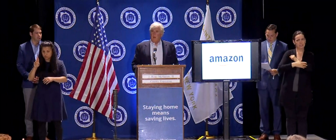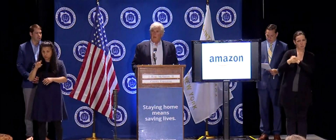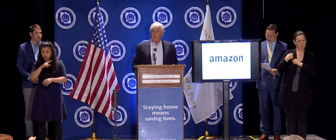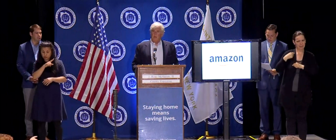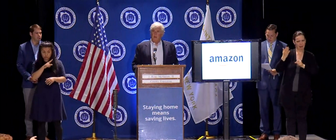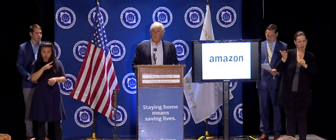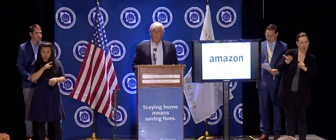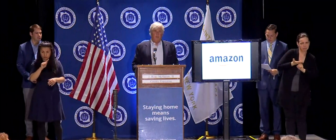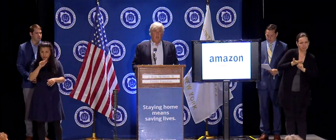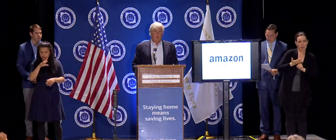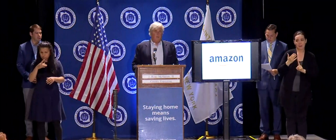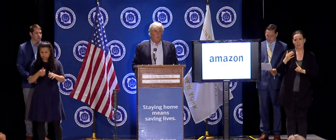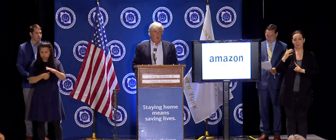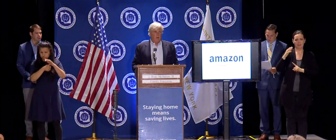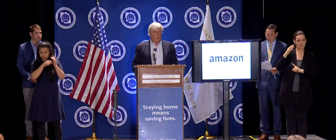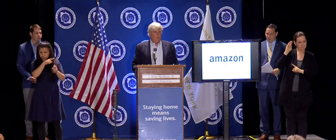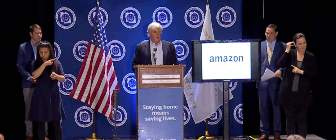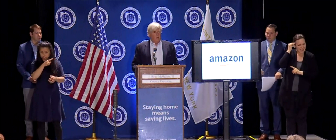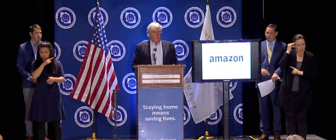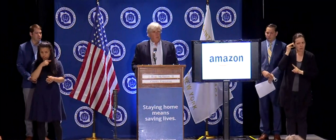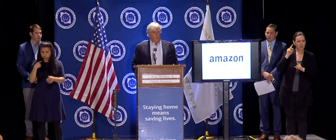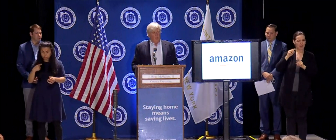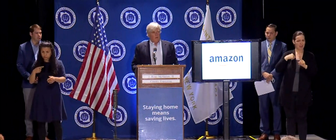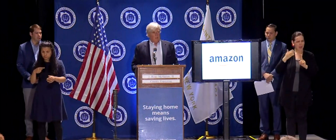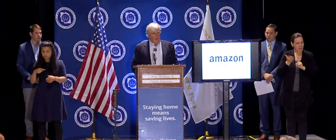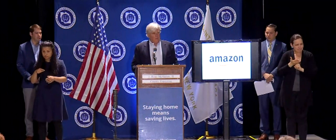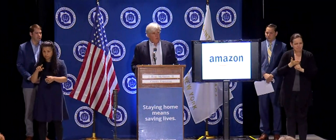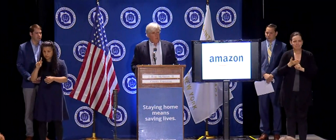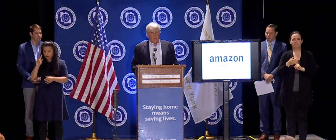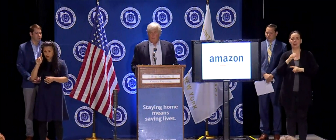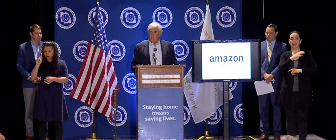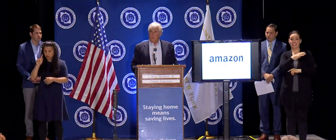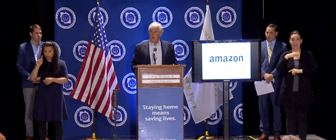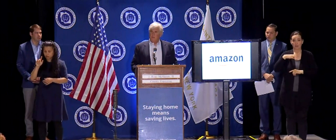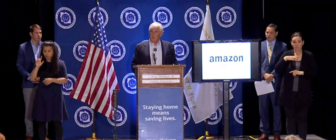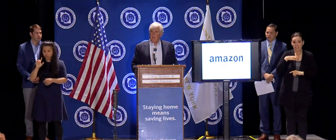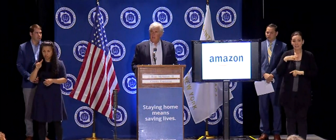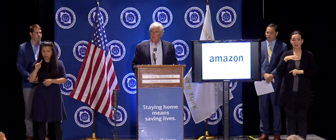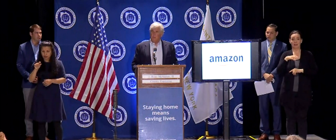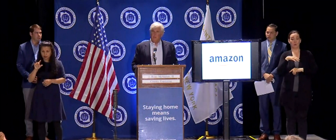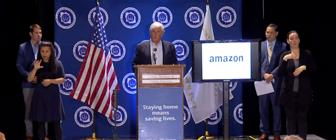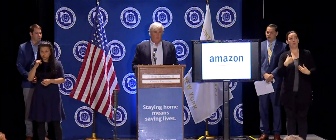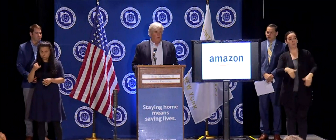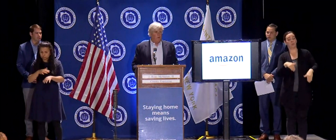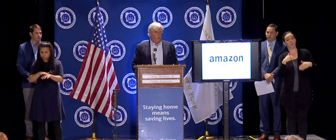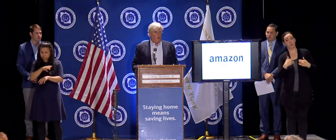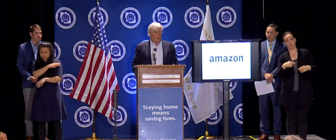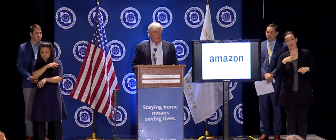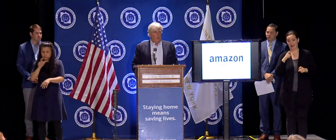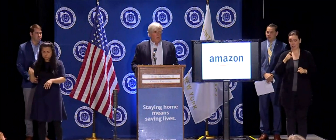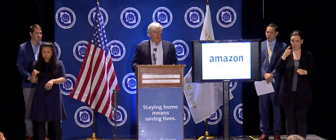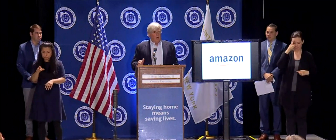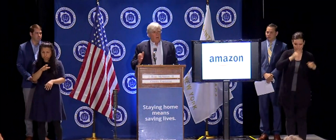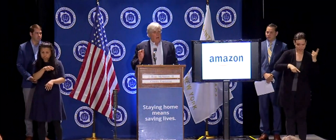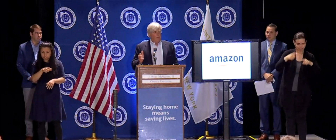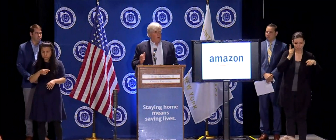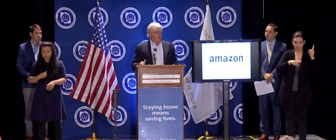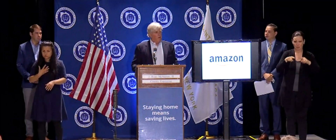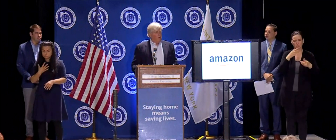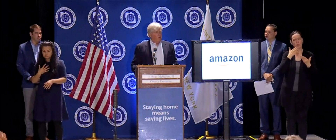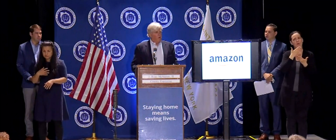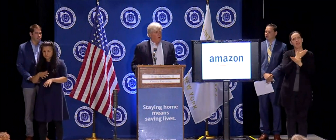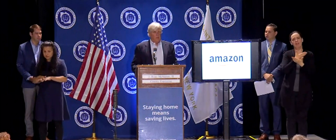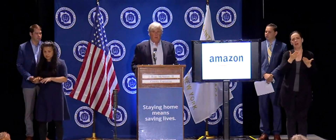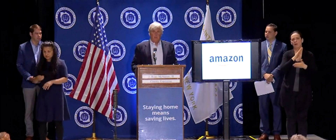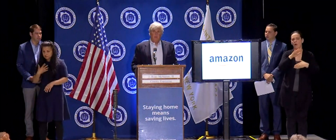from our representative from Congress. So we have a lot to be happy about today, a lot to be joyful for. I'm very,